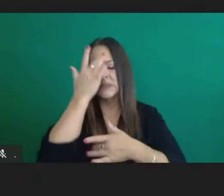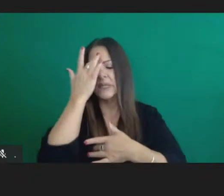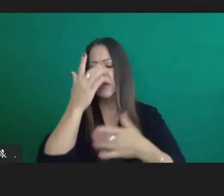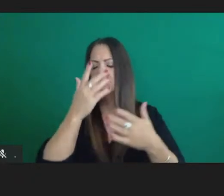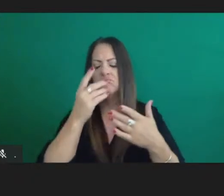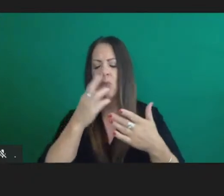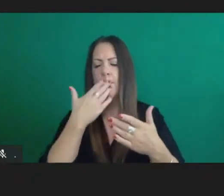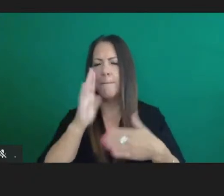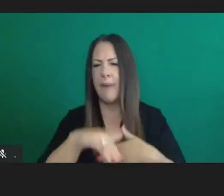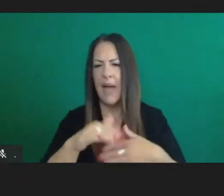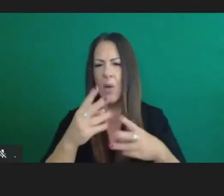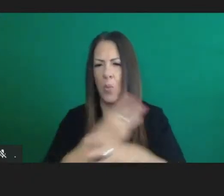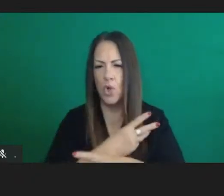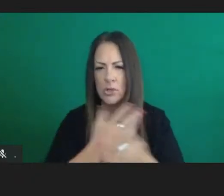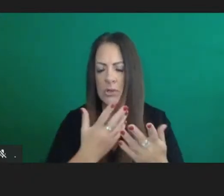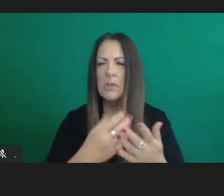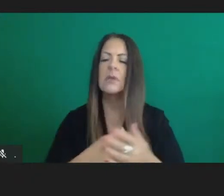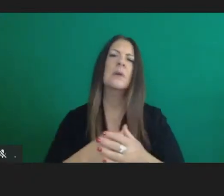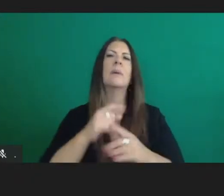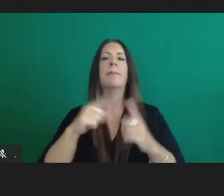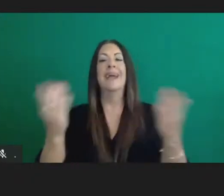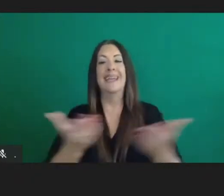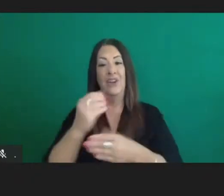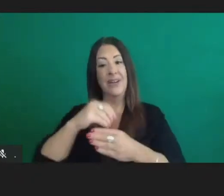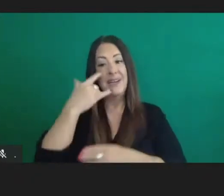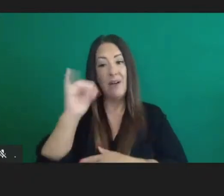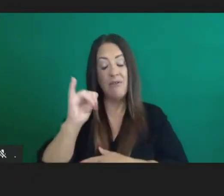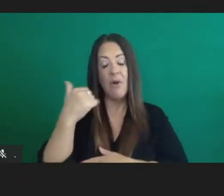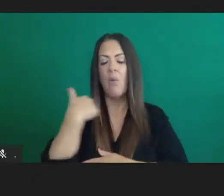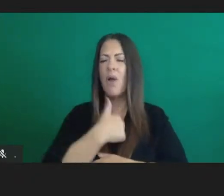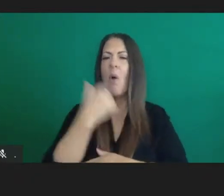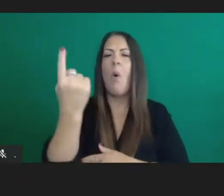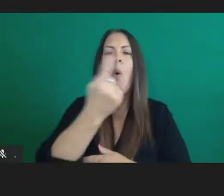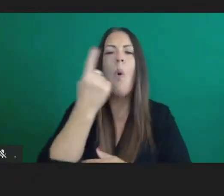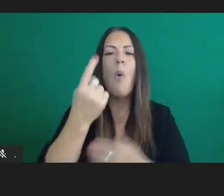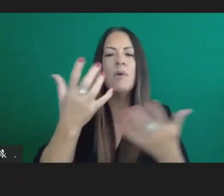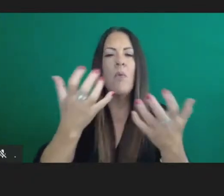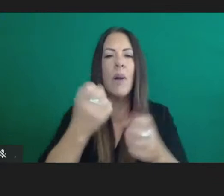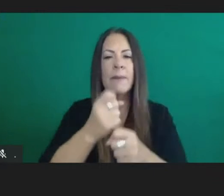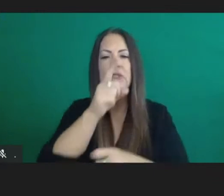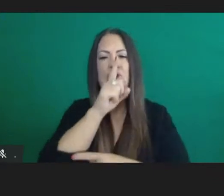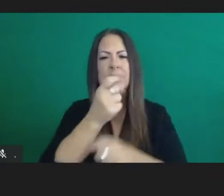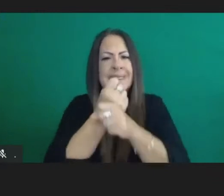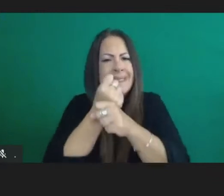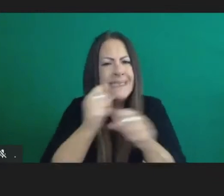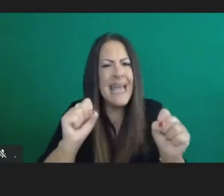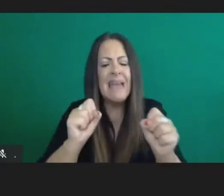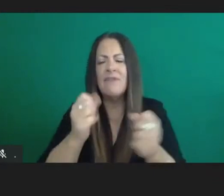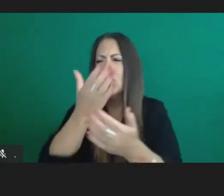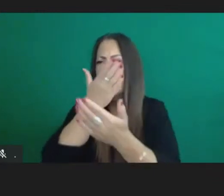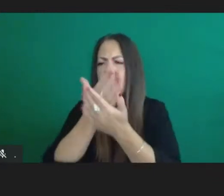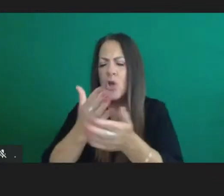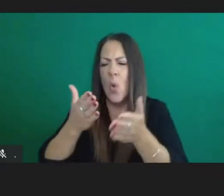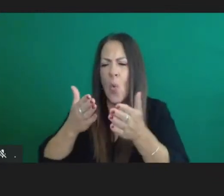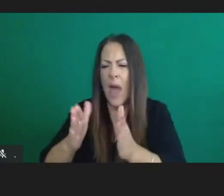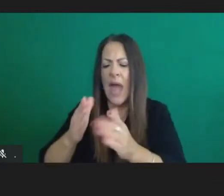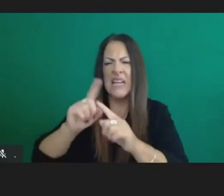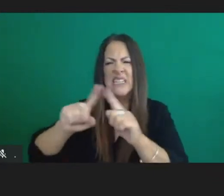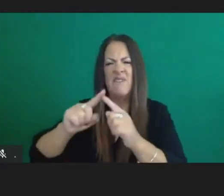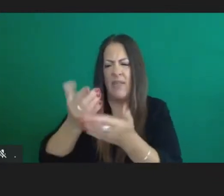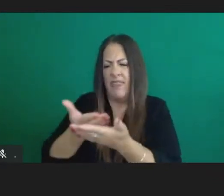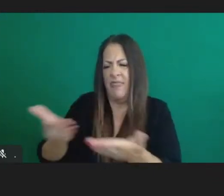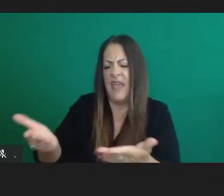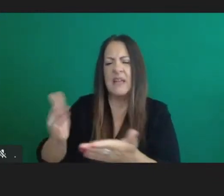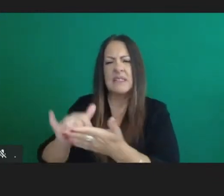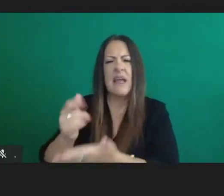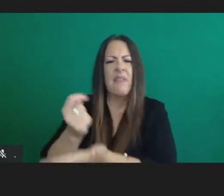impact California? We're always looking to have safe and effective therapeutics to treat any illness, and